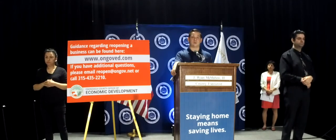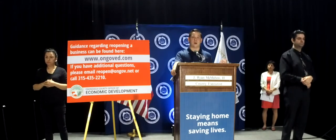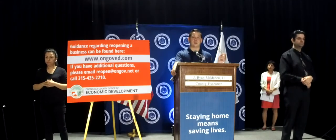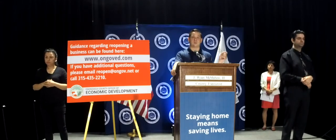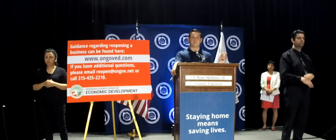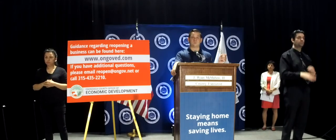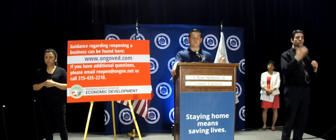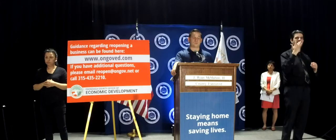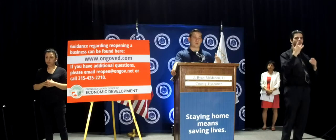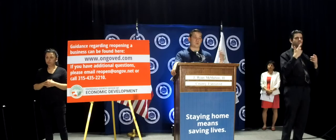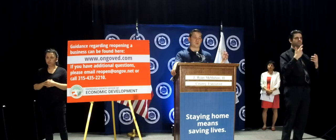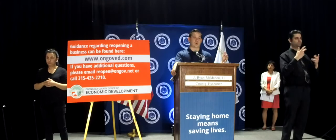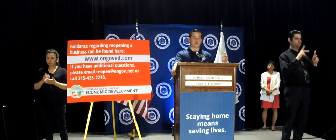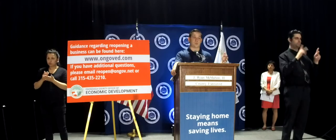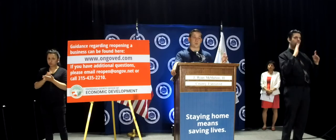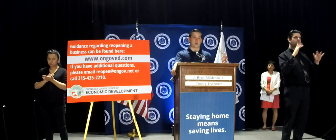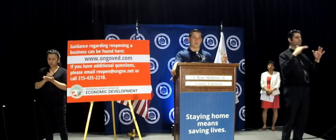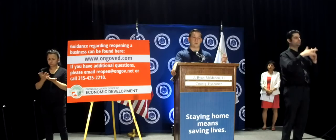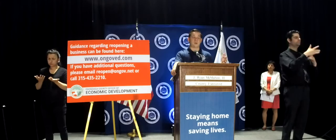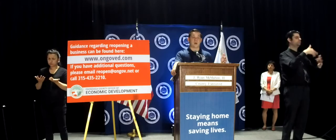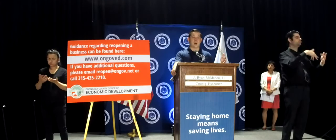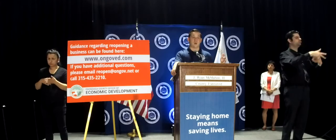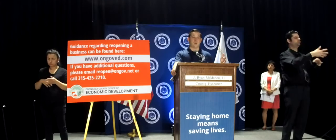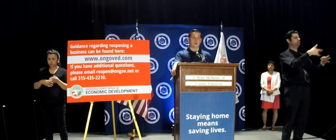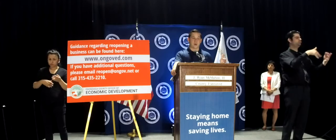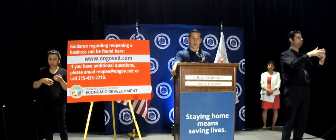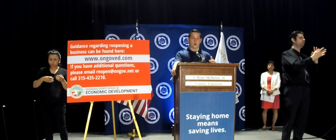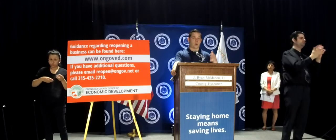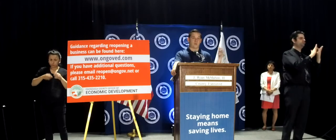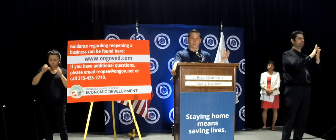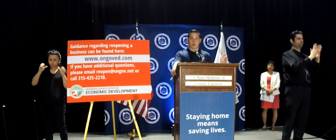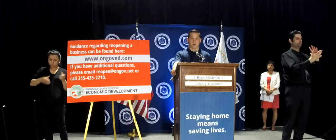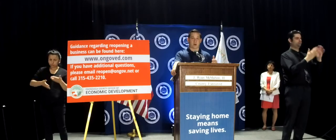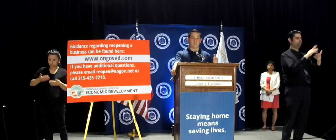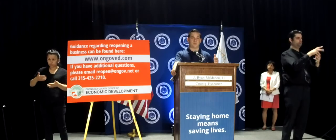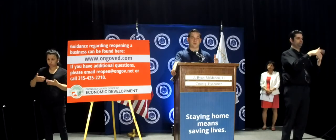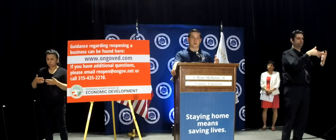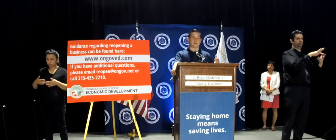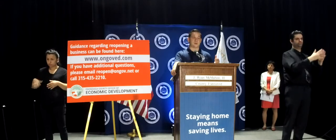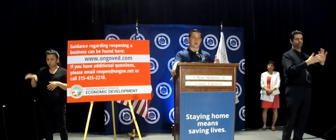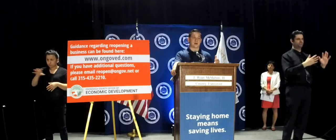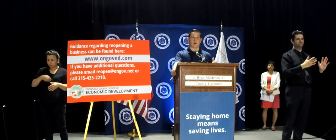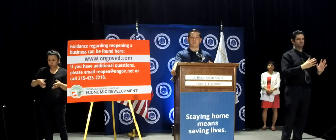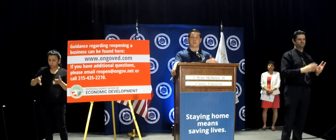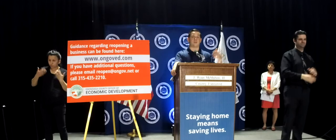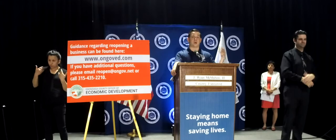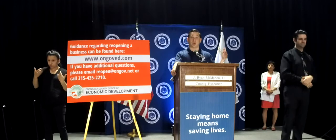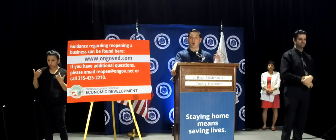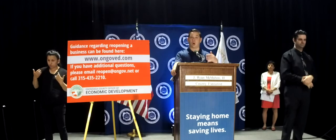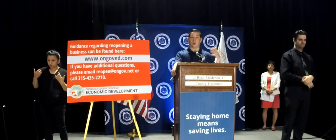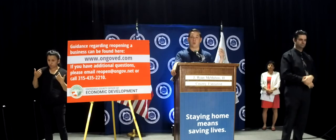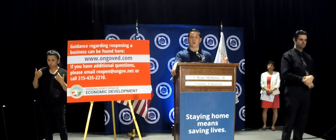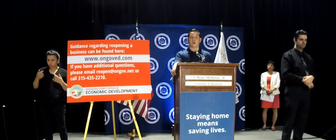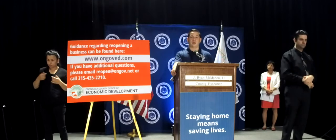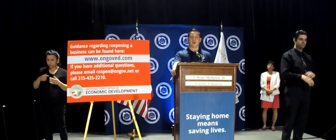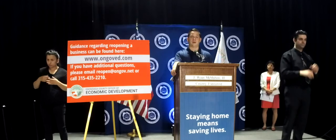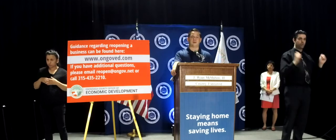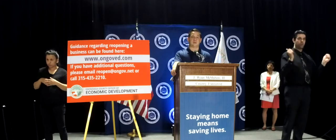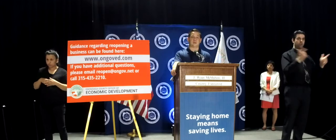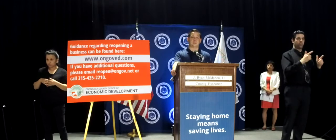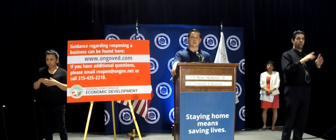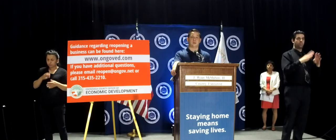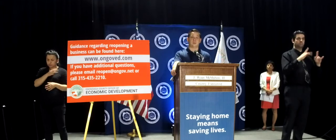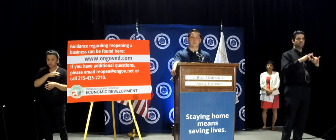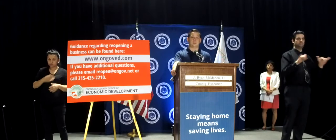work, though, as far as the stores opening up. Will they all of them open up? Because I don't know how many people are going to go.